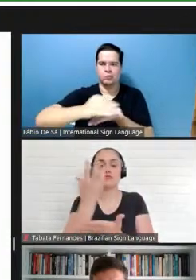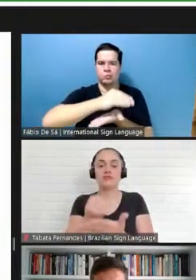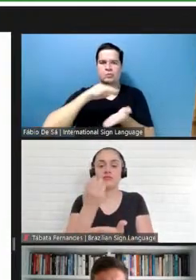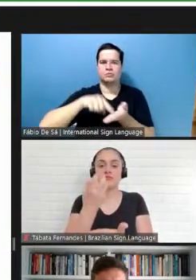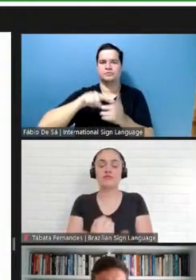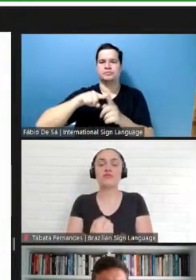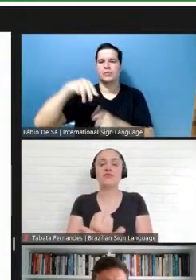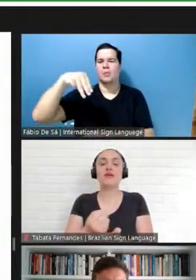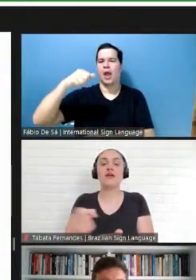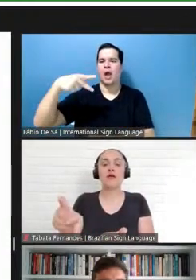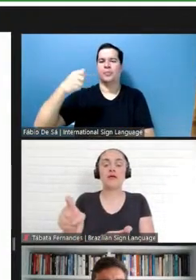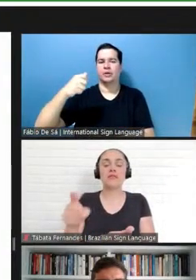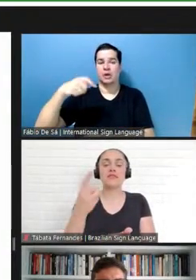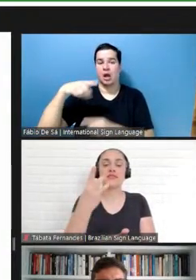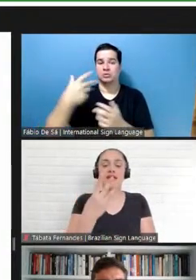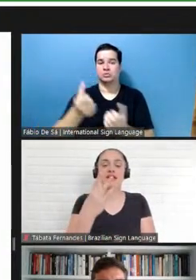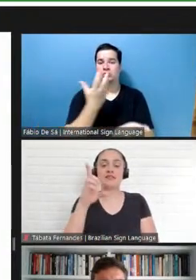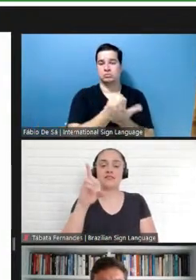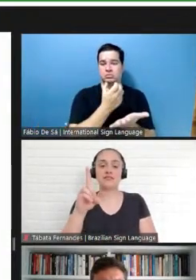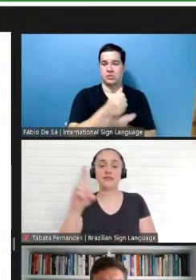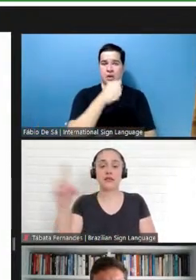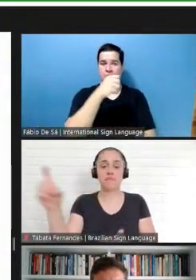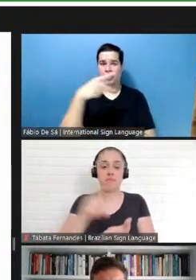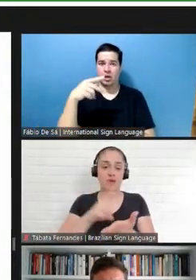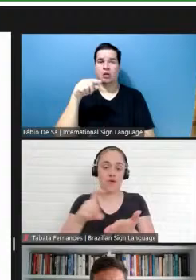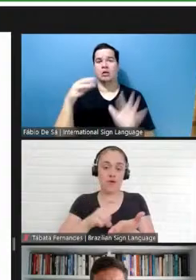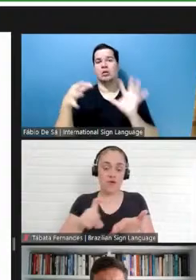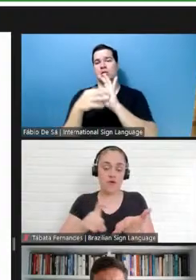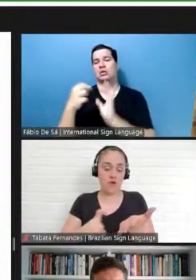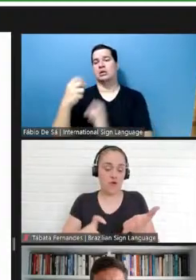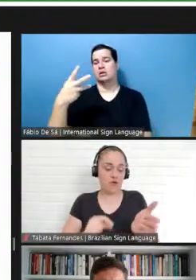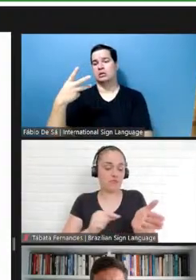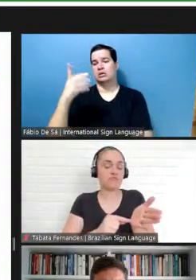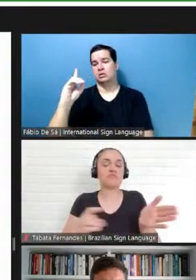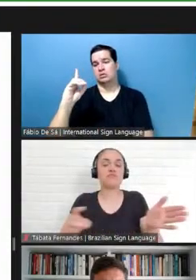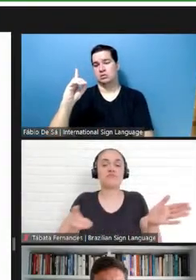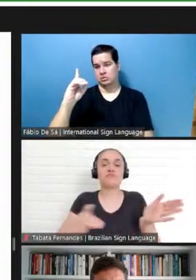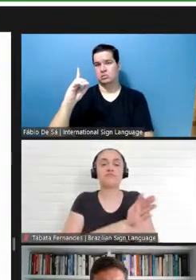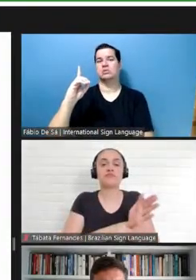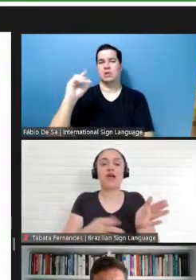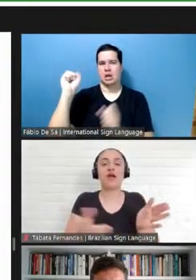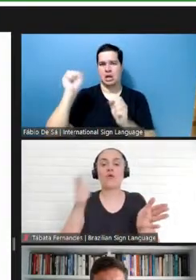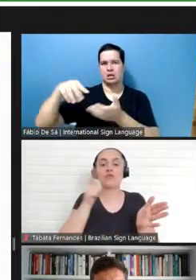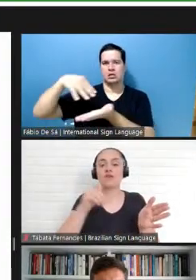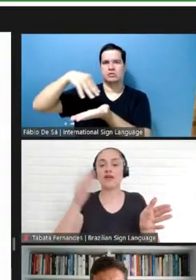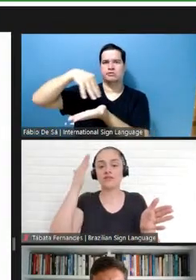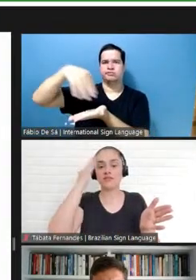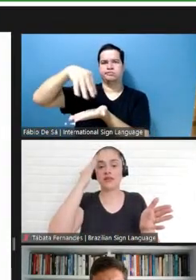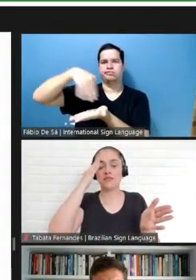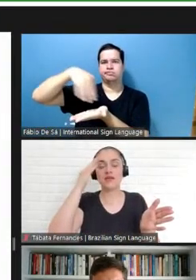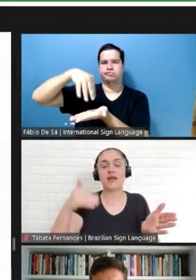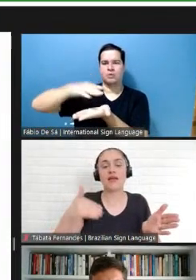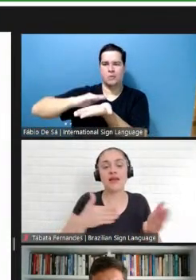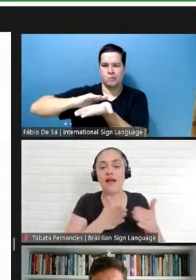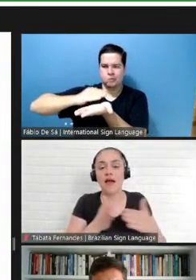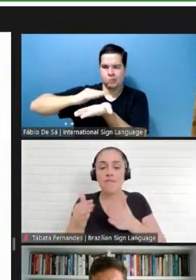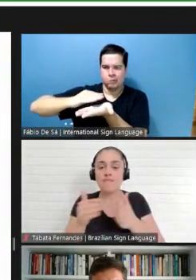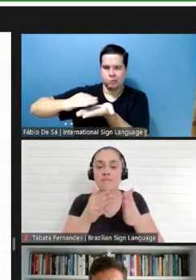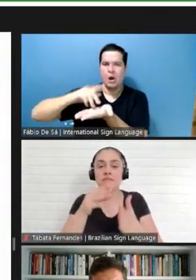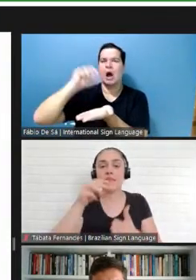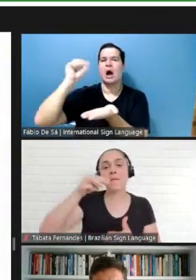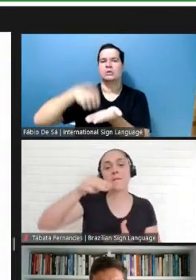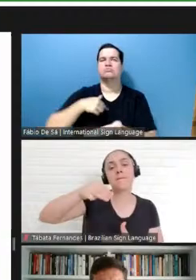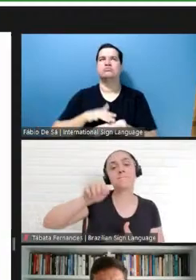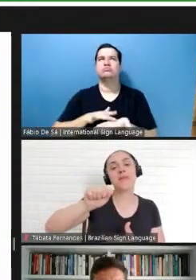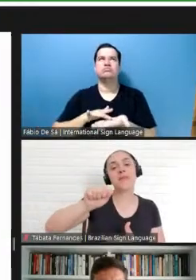3D printer, you can create a map of your local area, and very useful if you're looking to assist students